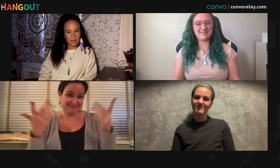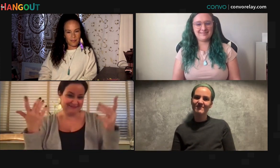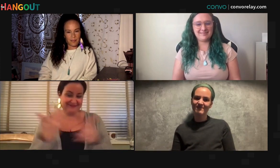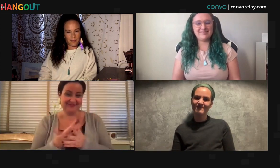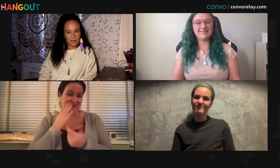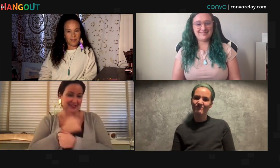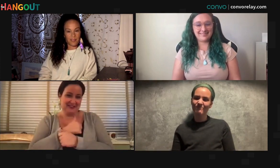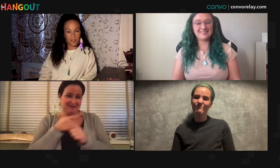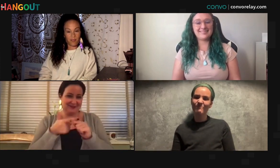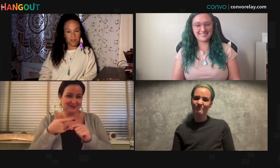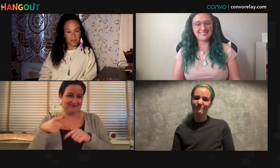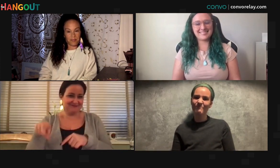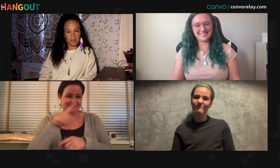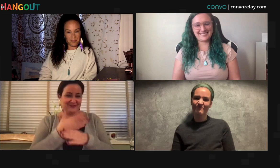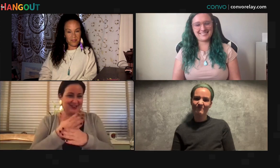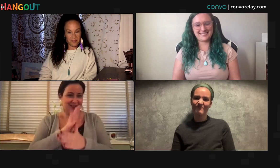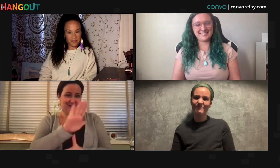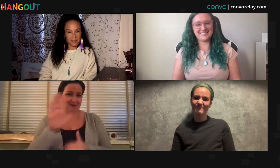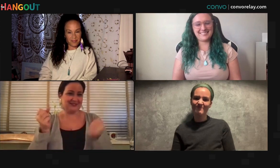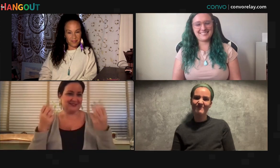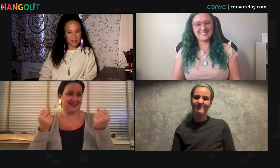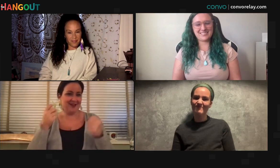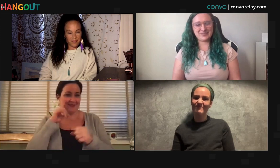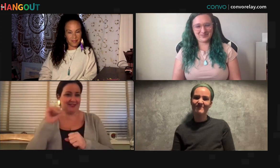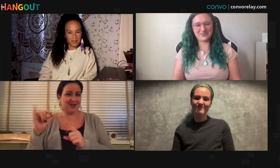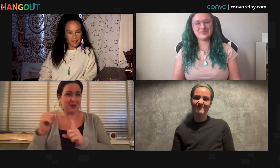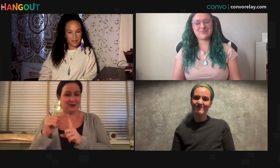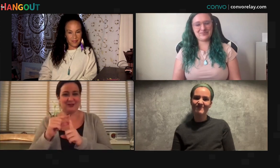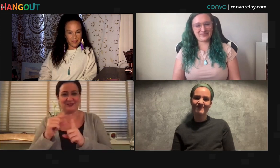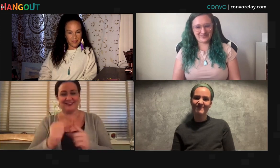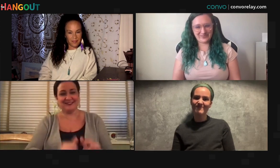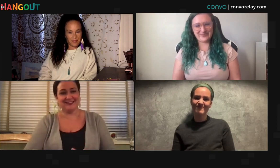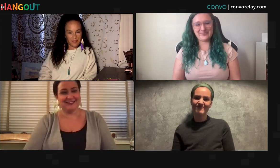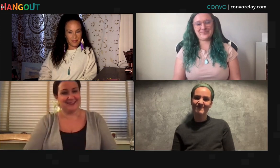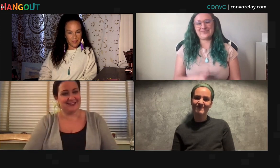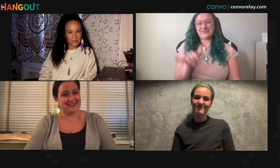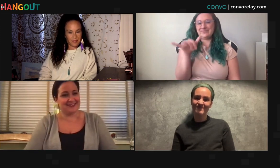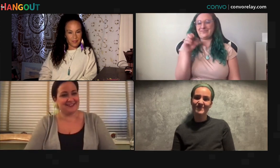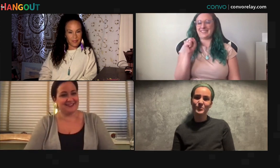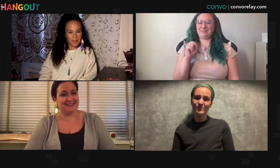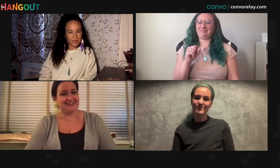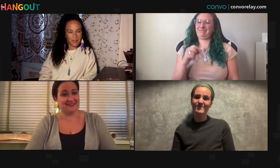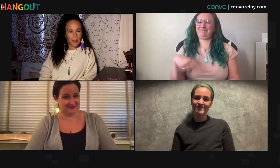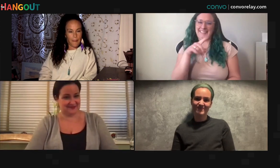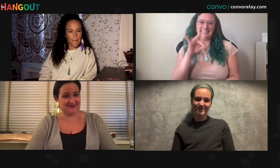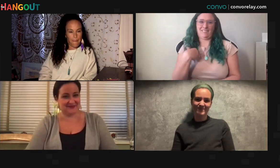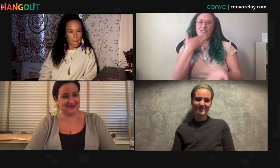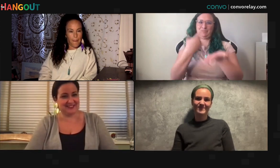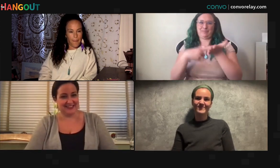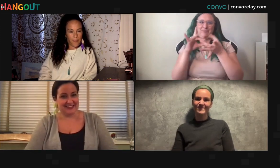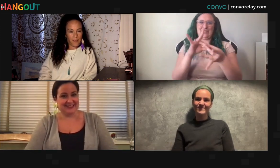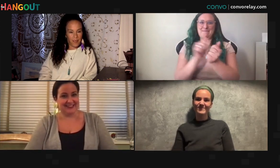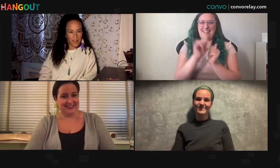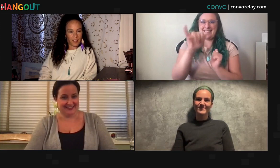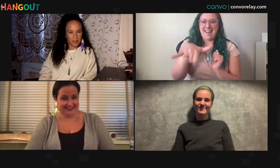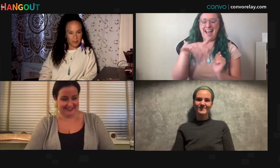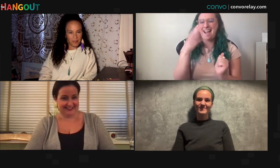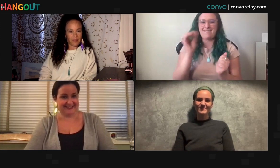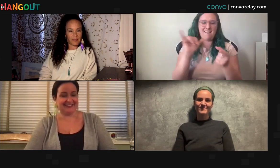discussion beforehand on what the sign for manifestation is. And so I can't wait for everybody to share their sign for that. This is Alan.